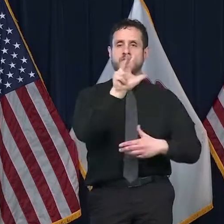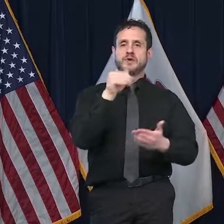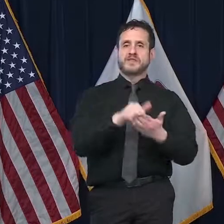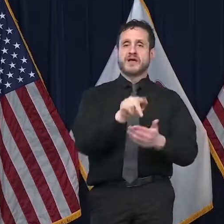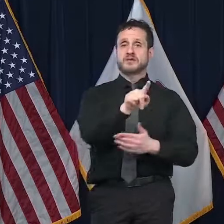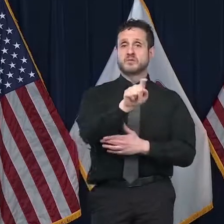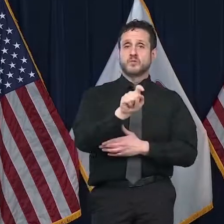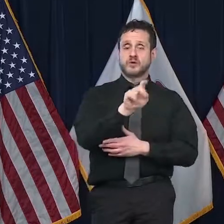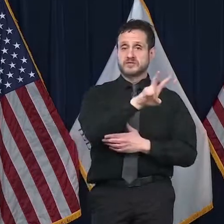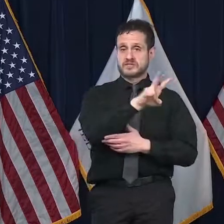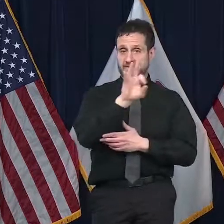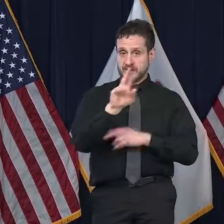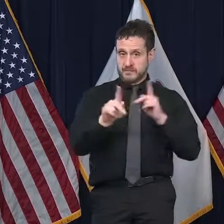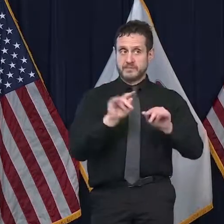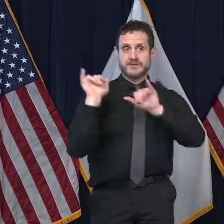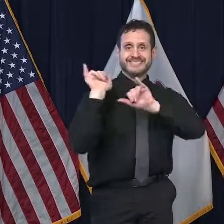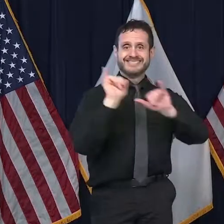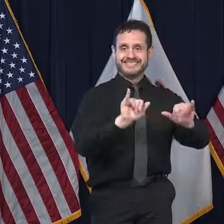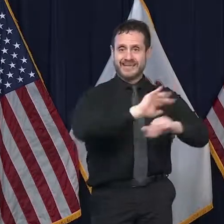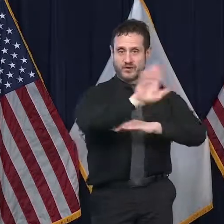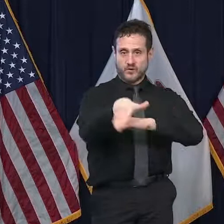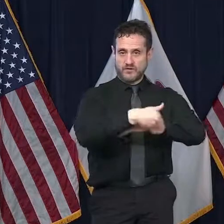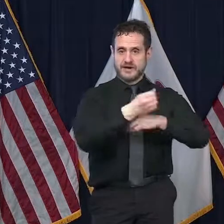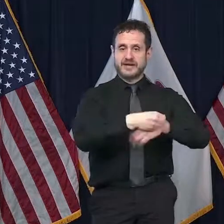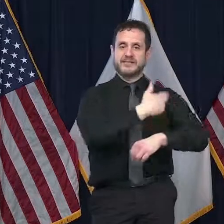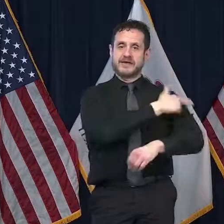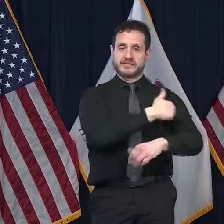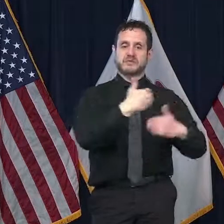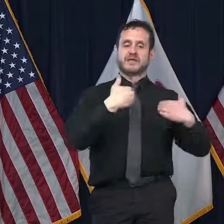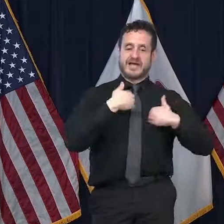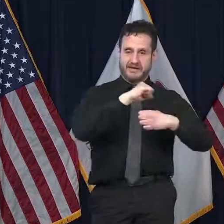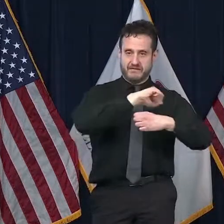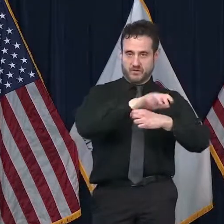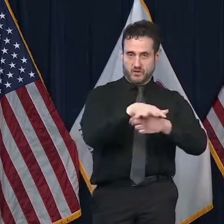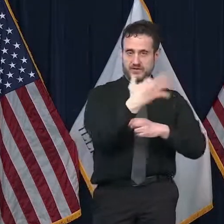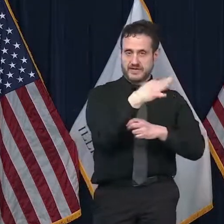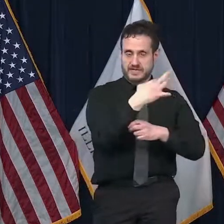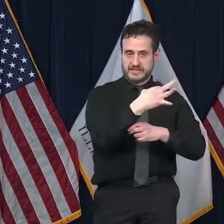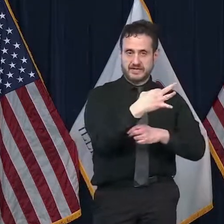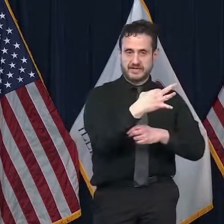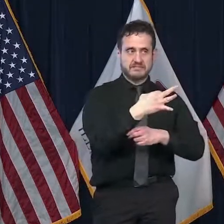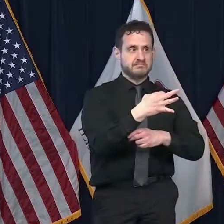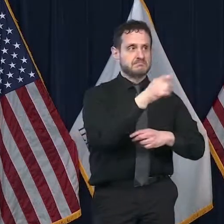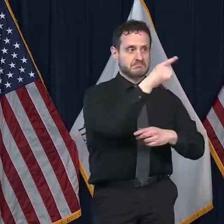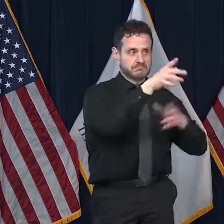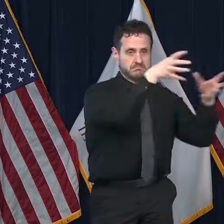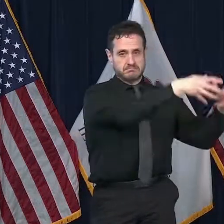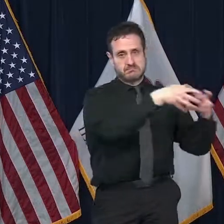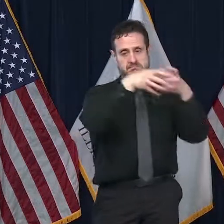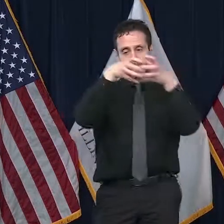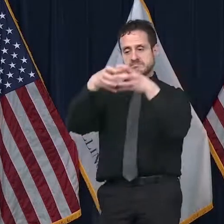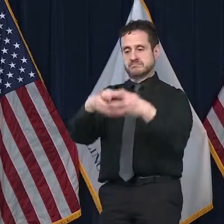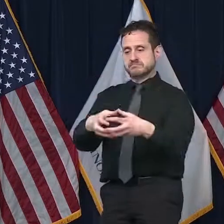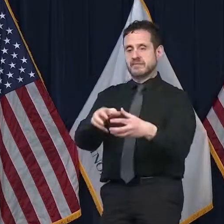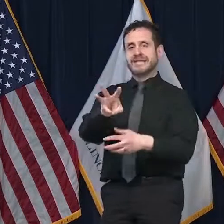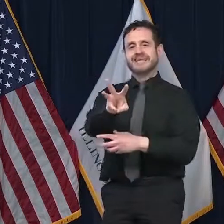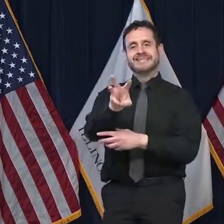3,179 individuals were hospitalized with COVID, and of those